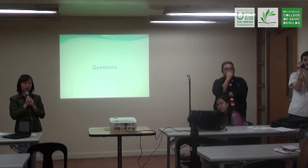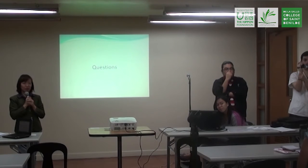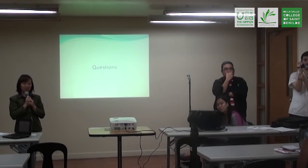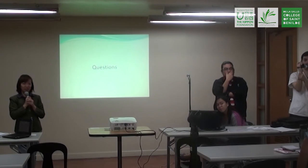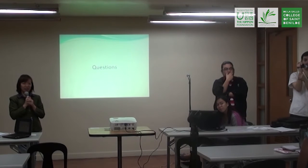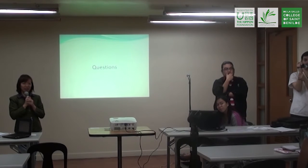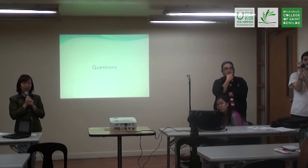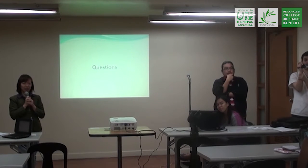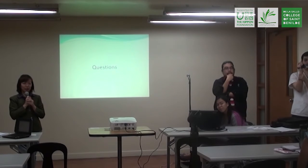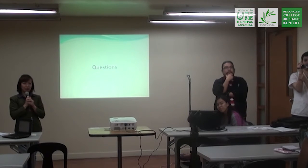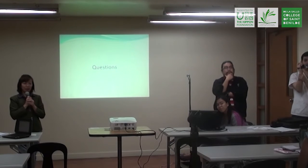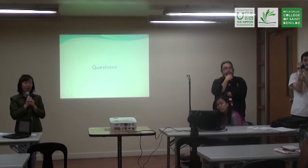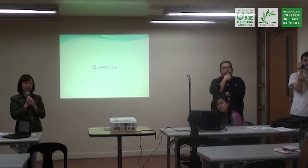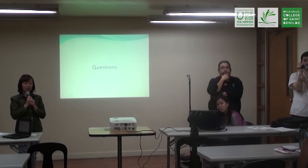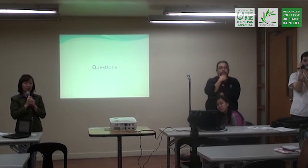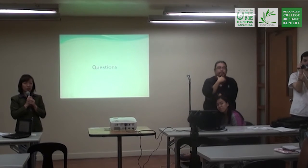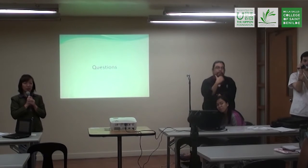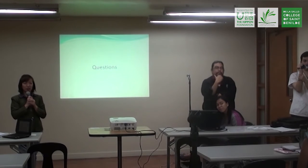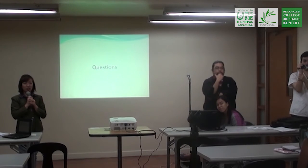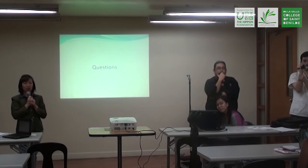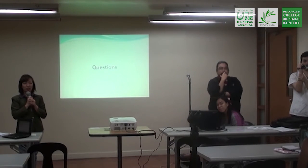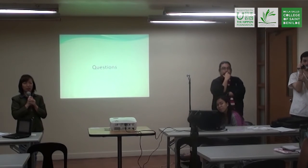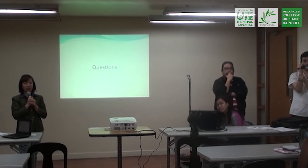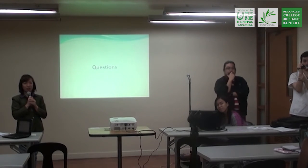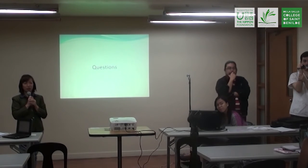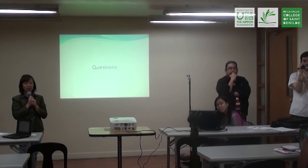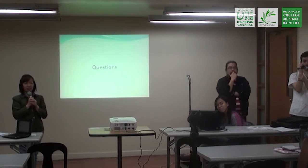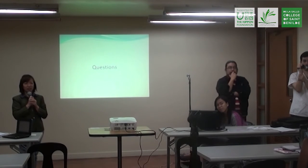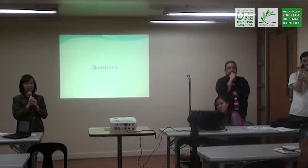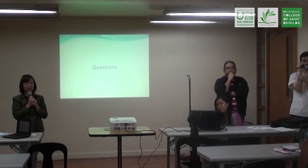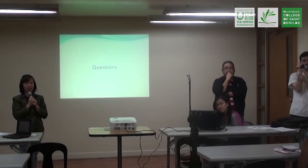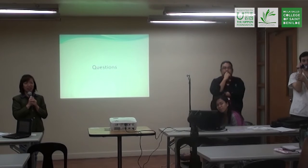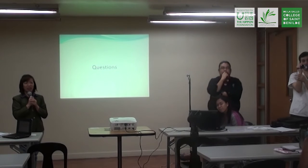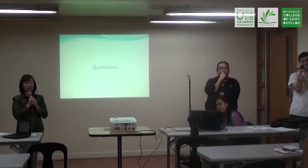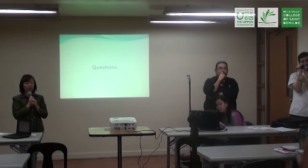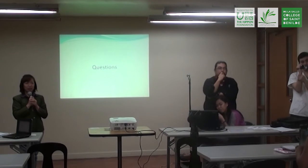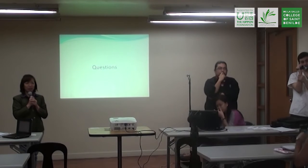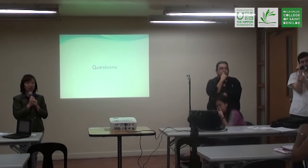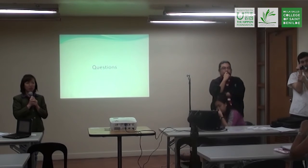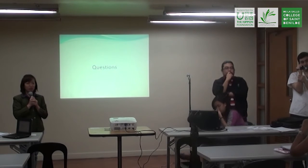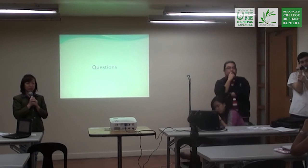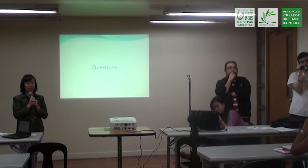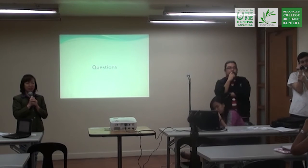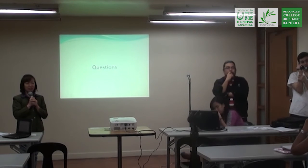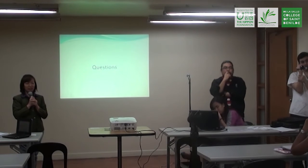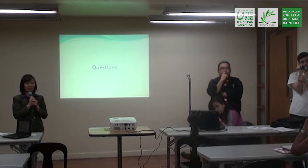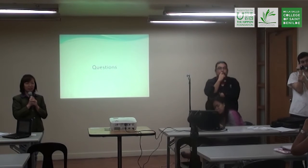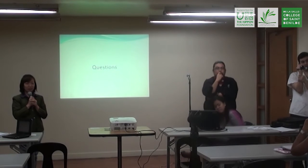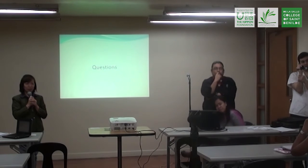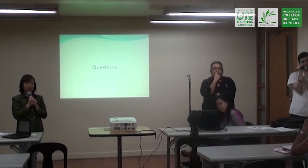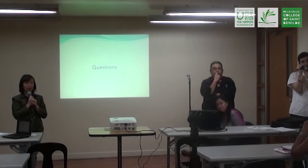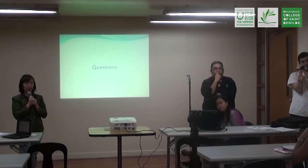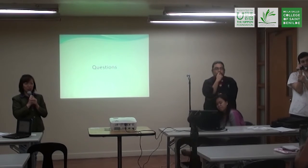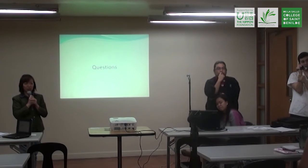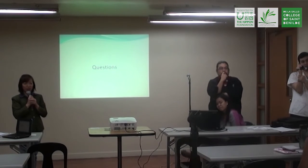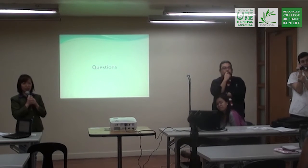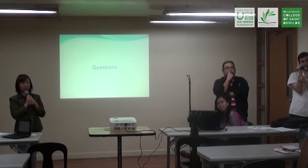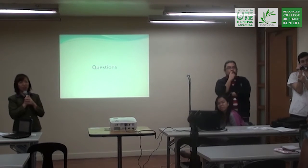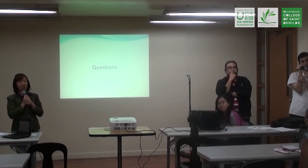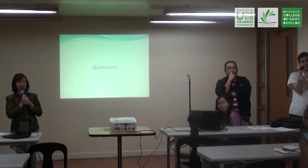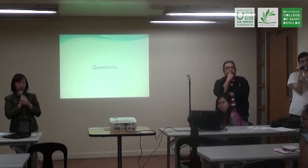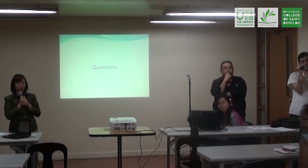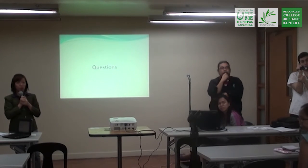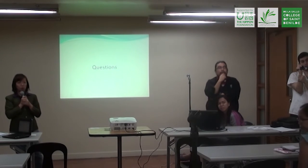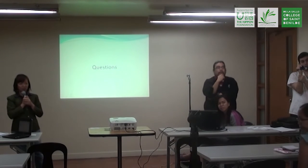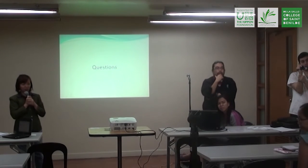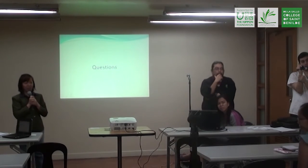to measure them, the deaf students, and how they'll be able to understand, how they'll be respond to the